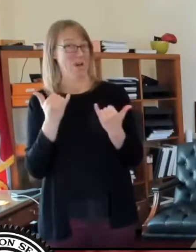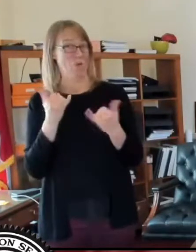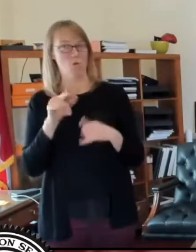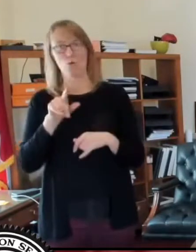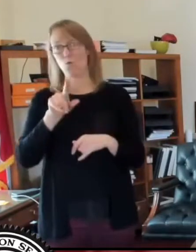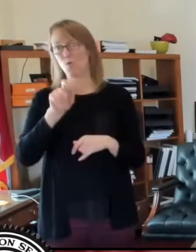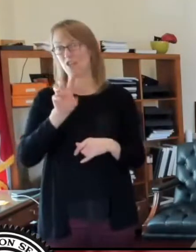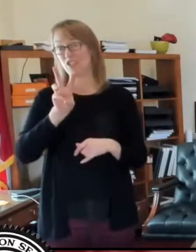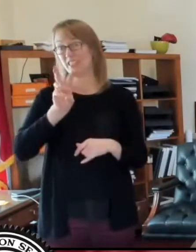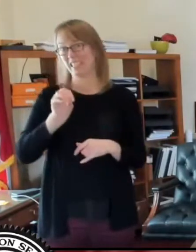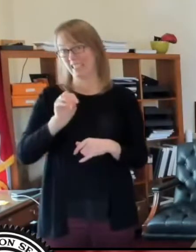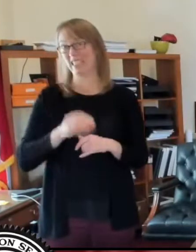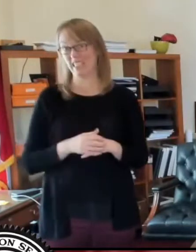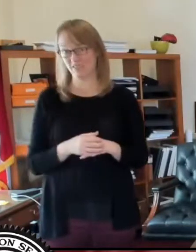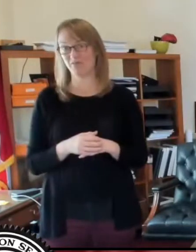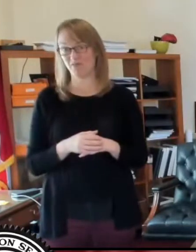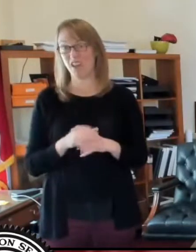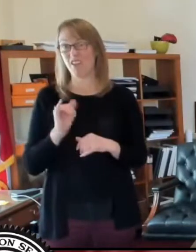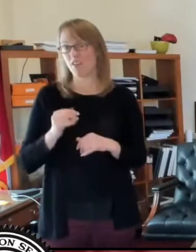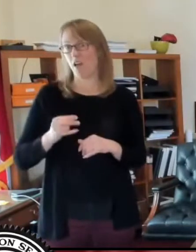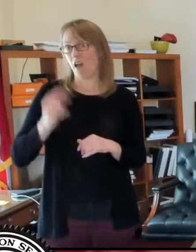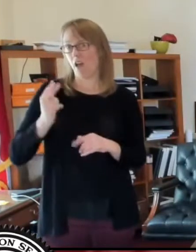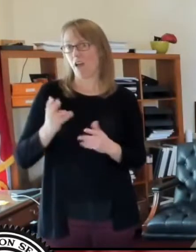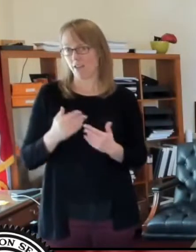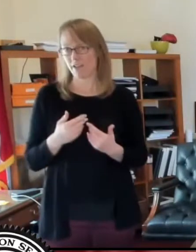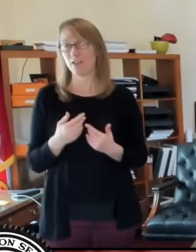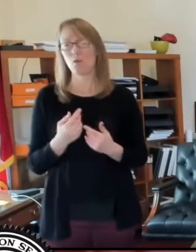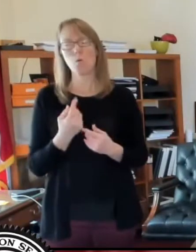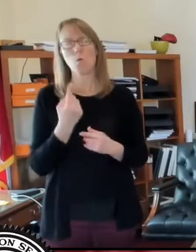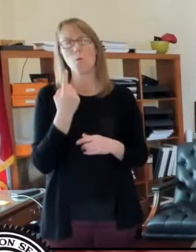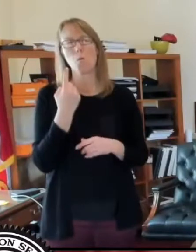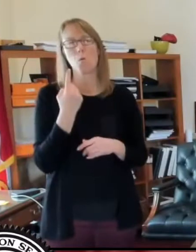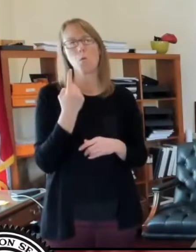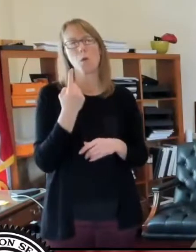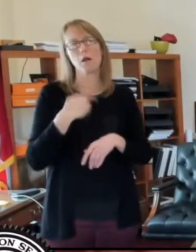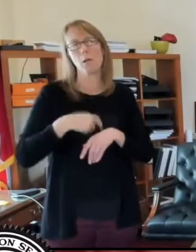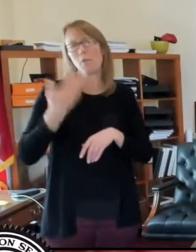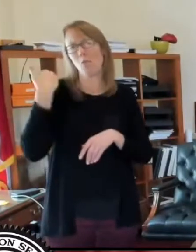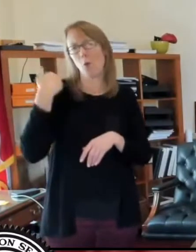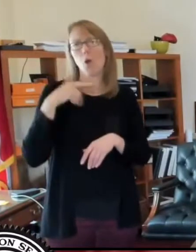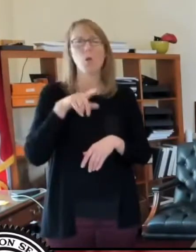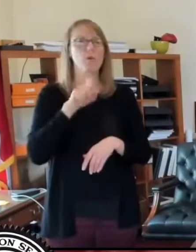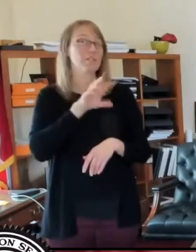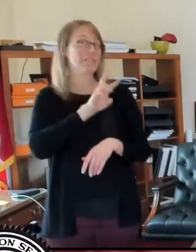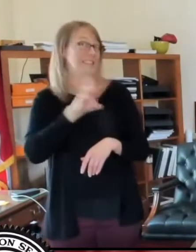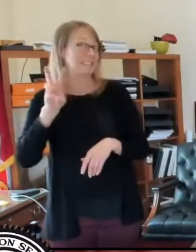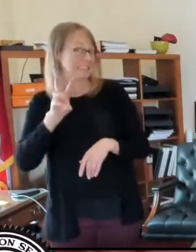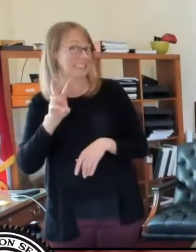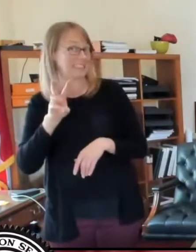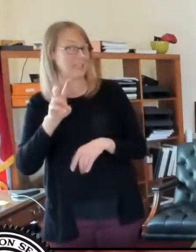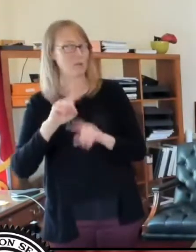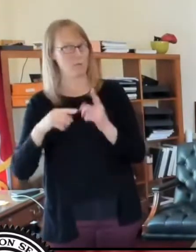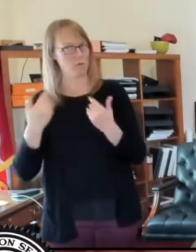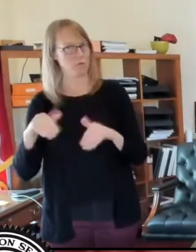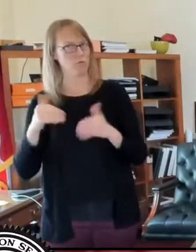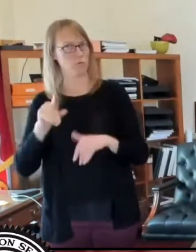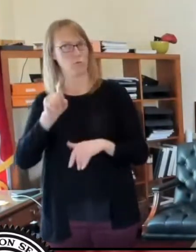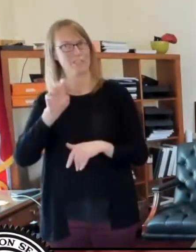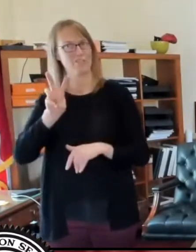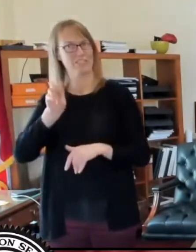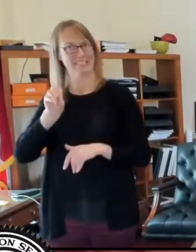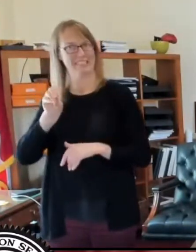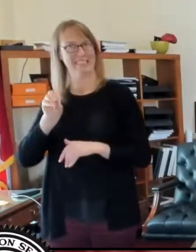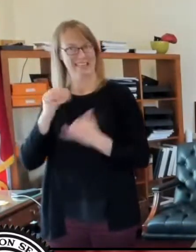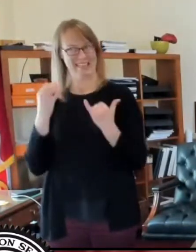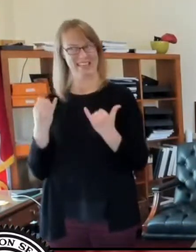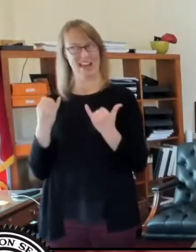That's on the very high end. It has been as high as 166, but 160 is